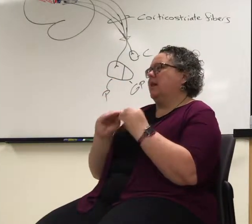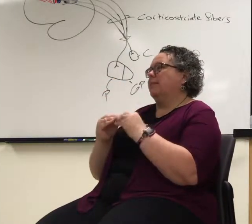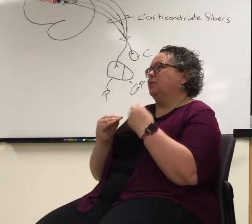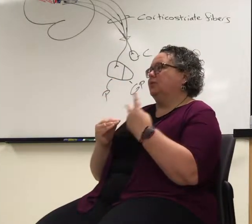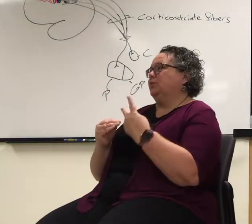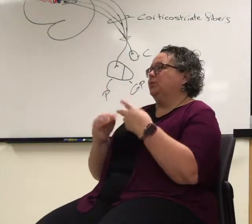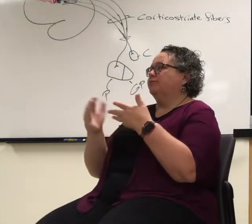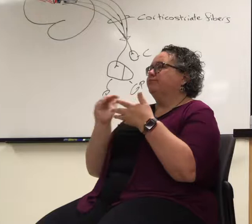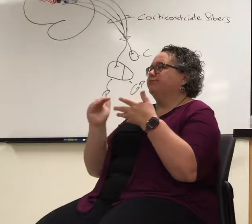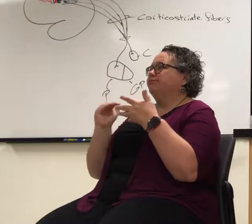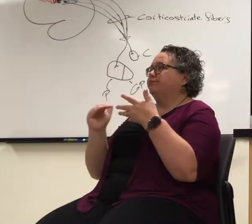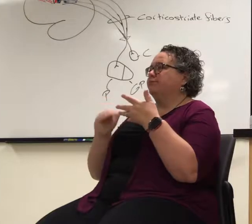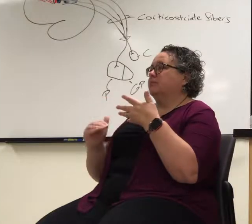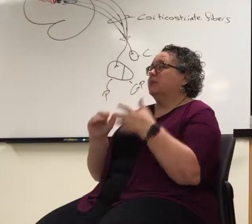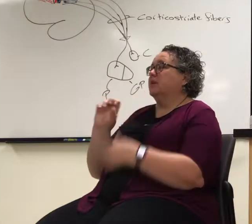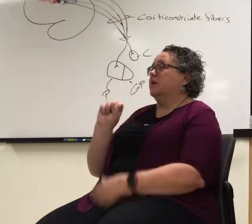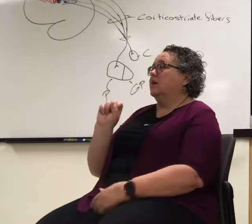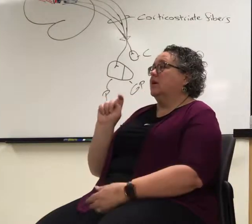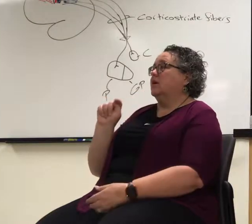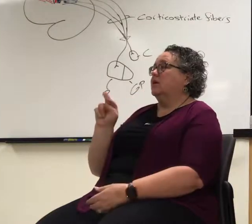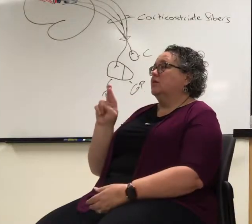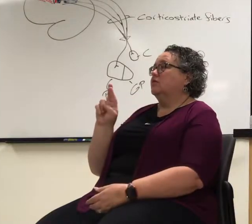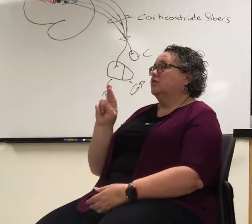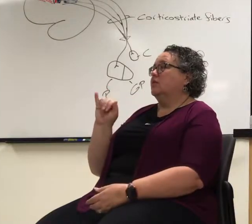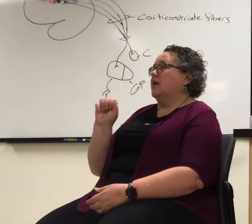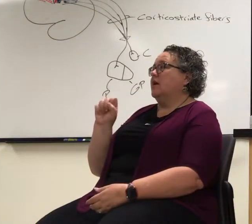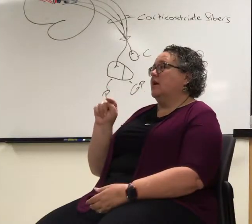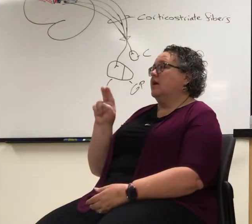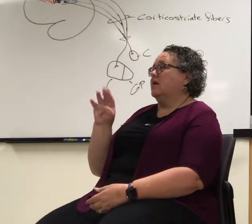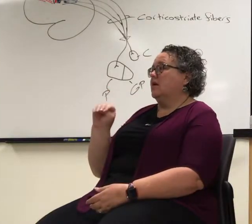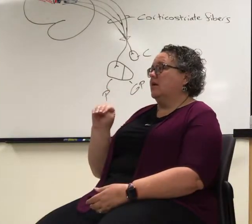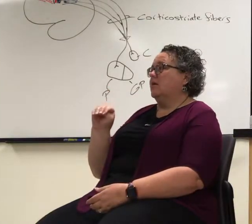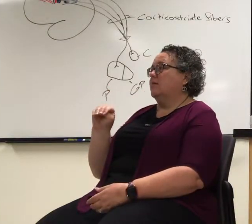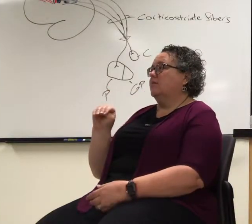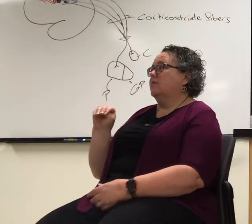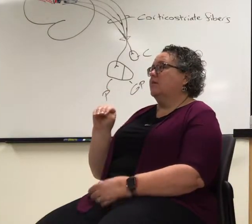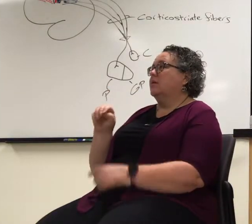the striatum project to the globus pallidus.